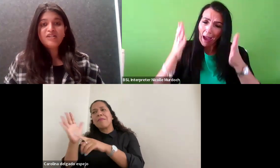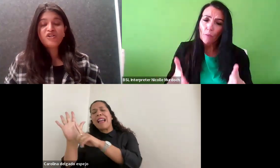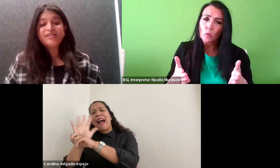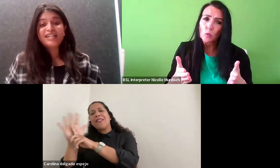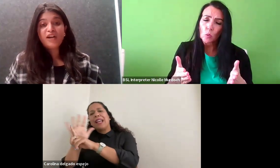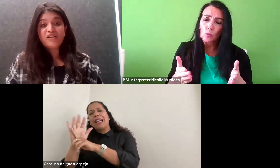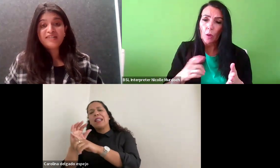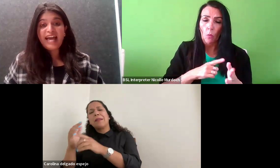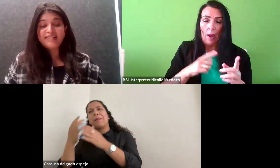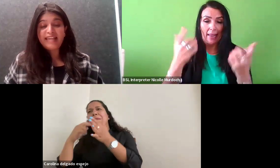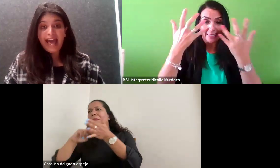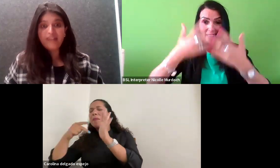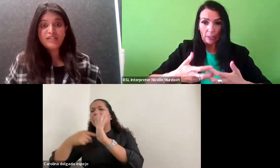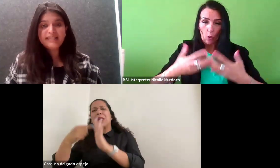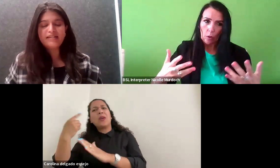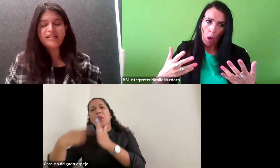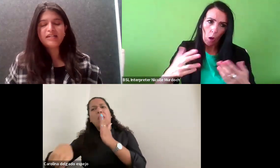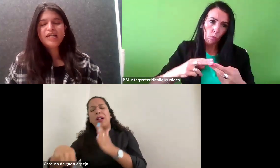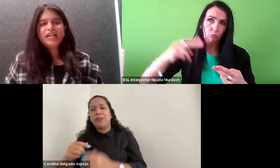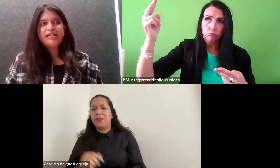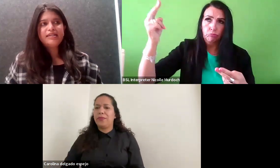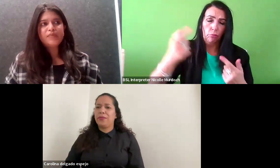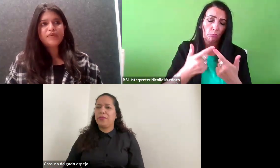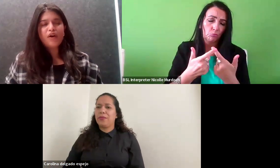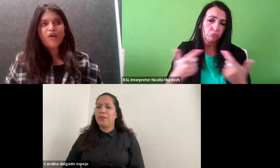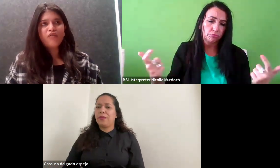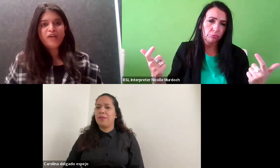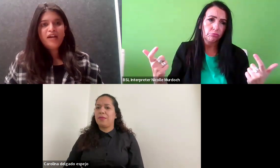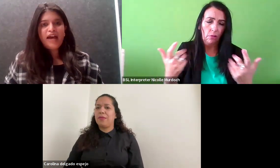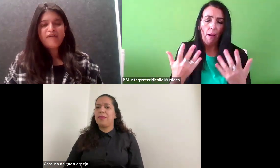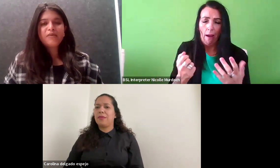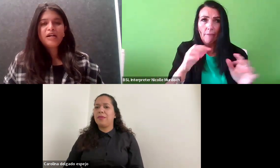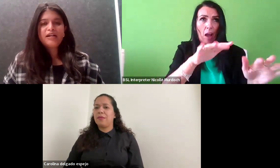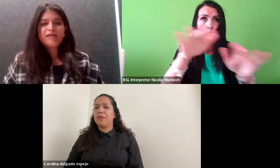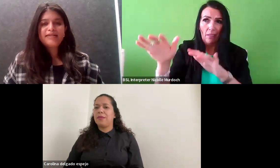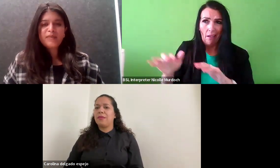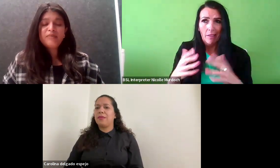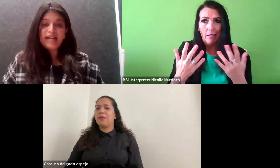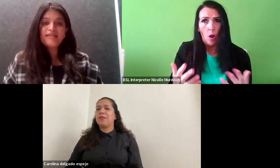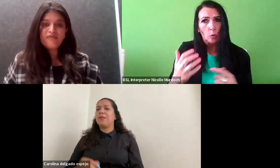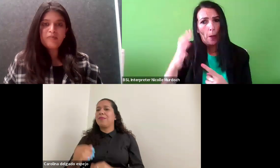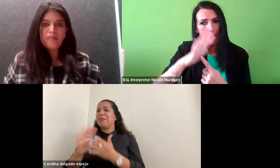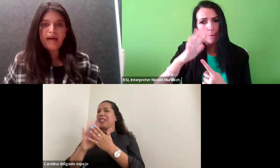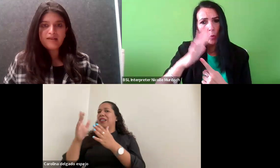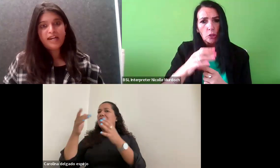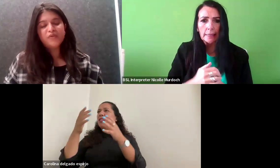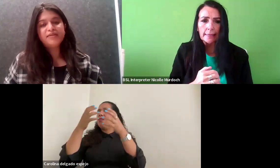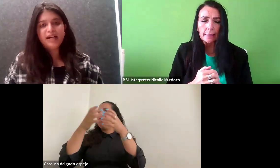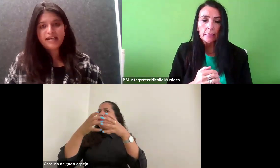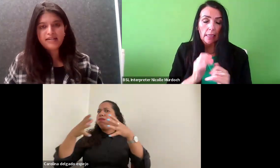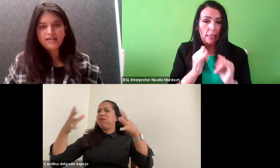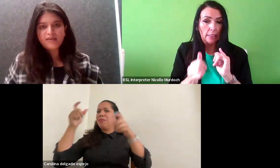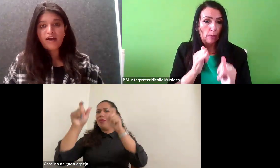that digital technologies has had recently in terms of having some negative impacts on